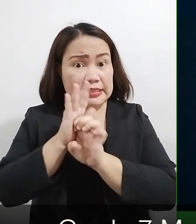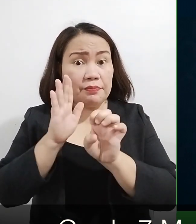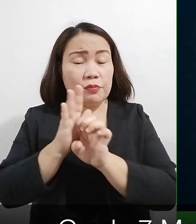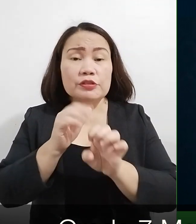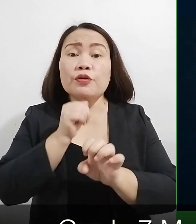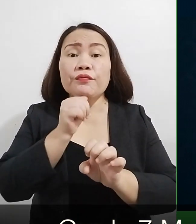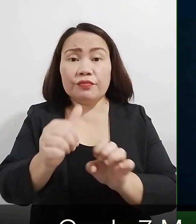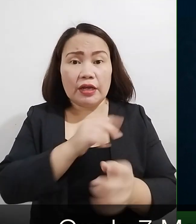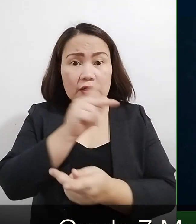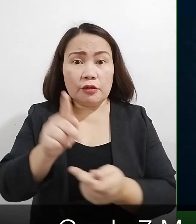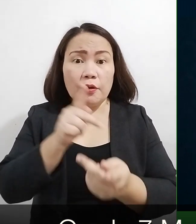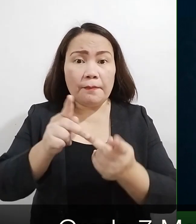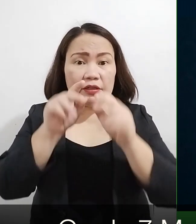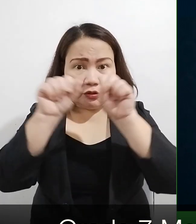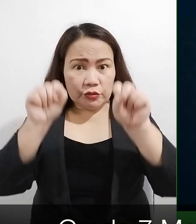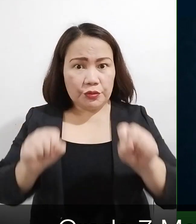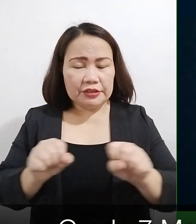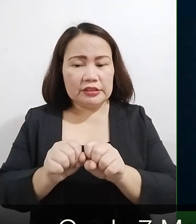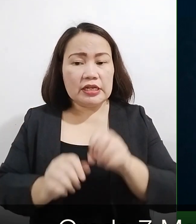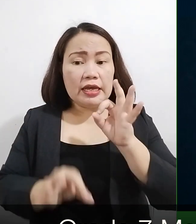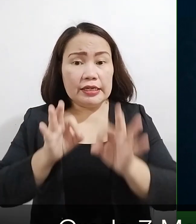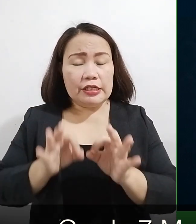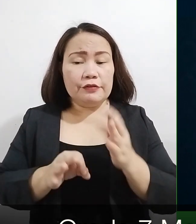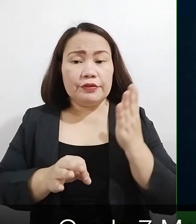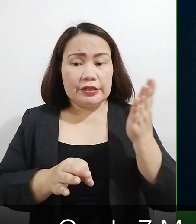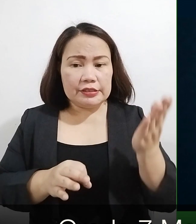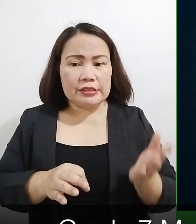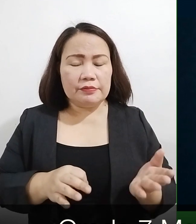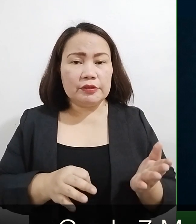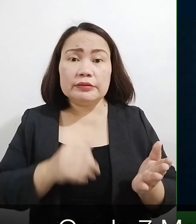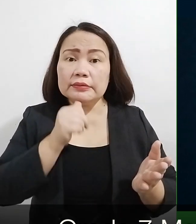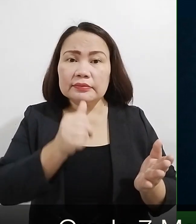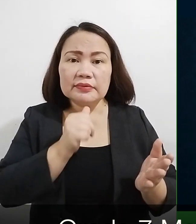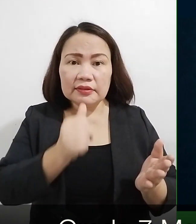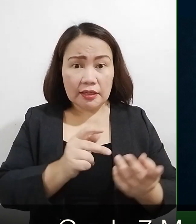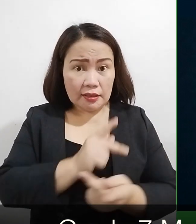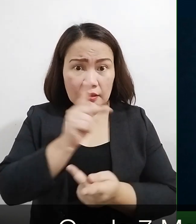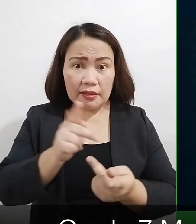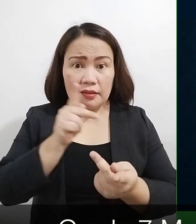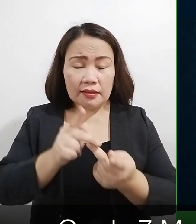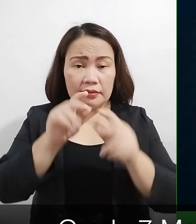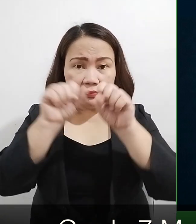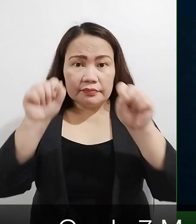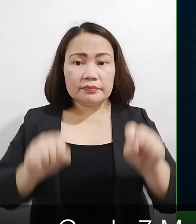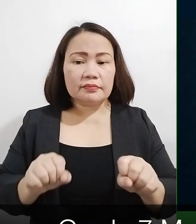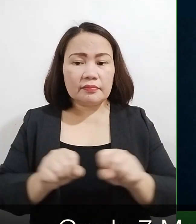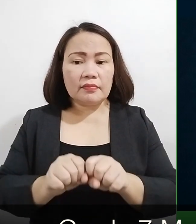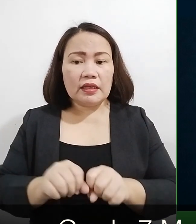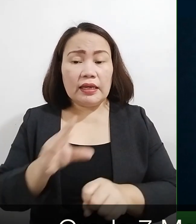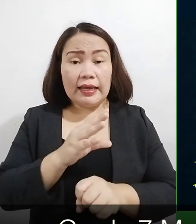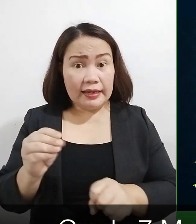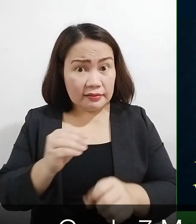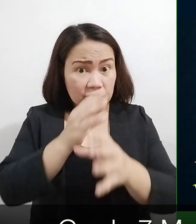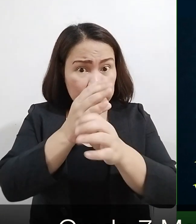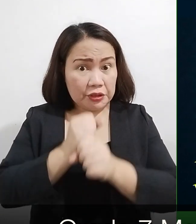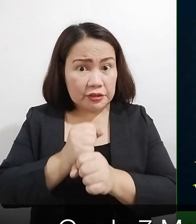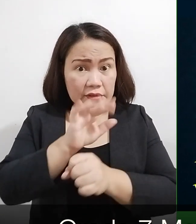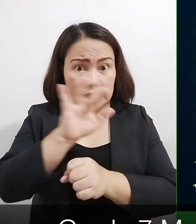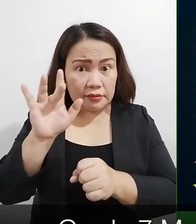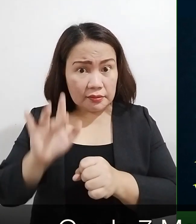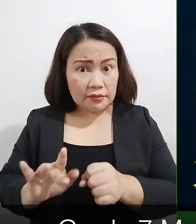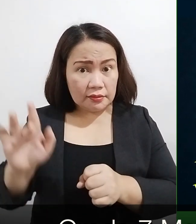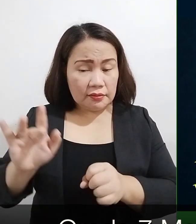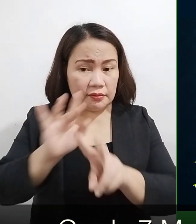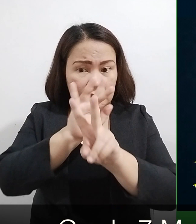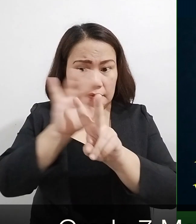these are just examples, ha? So, kapag ang numbers mo ay hindi perfect square, at kinuha natin